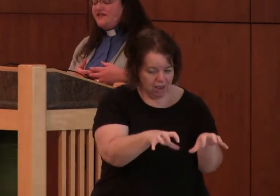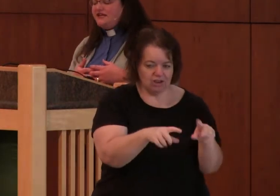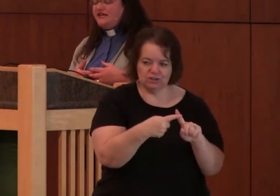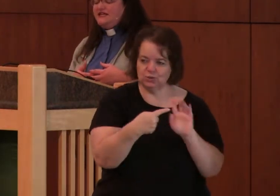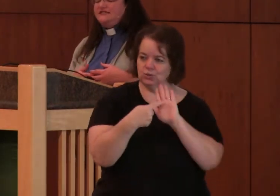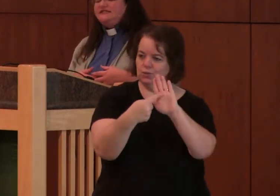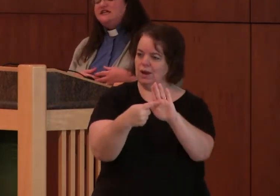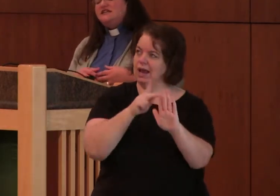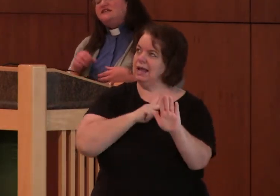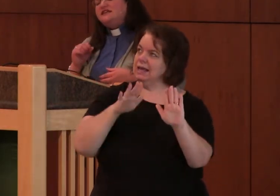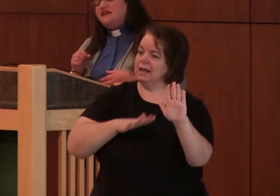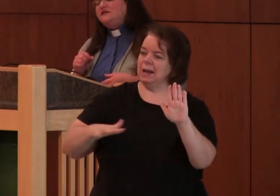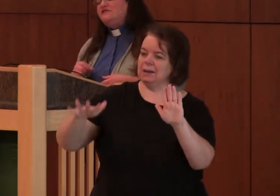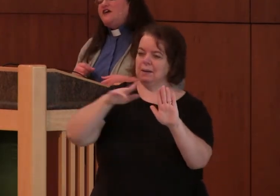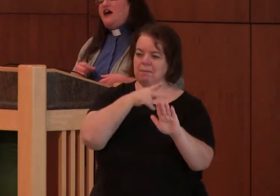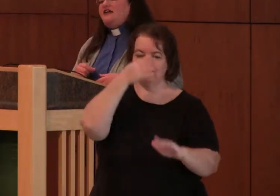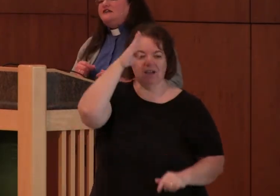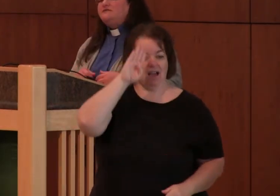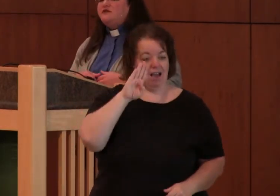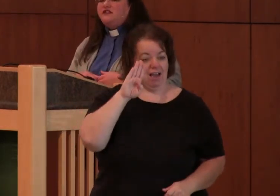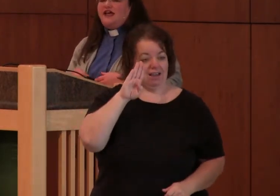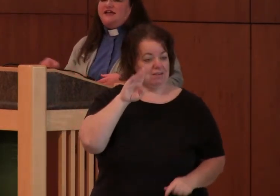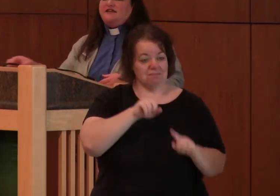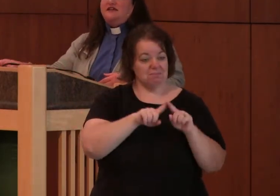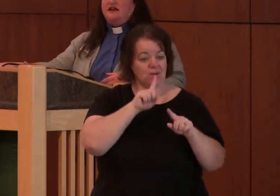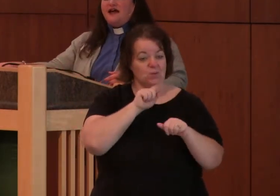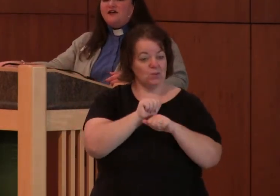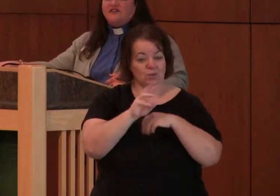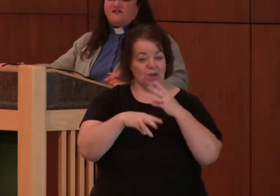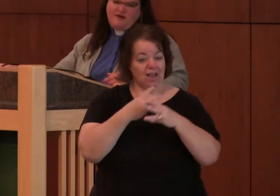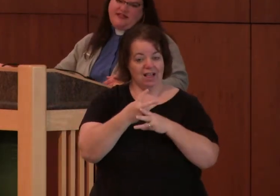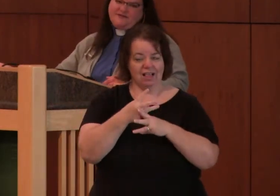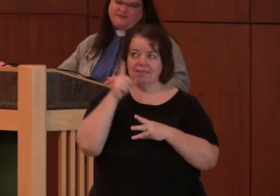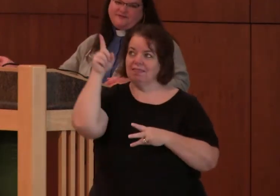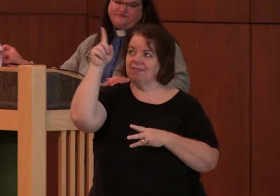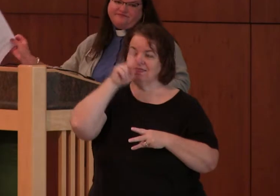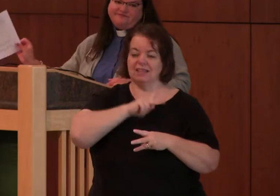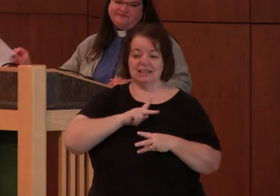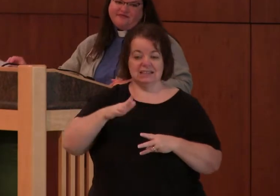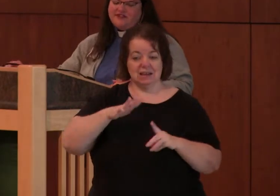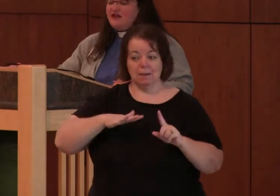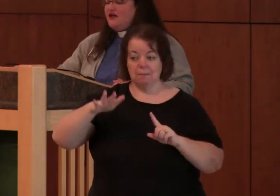but the reality is that the kingdom of God is more like a healthy family.